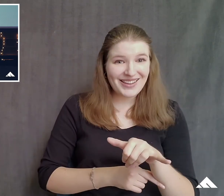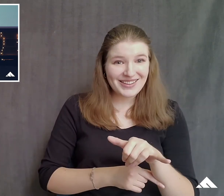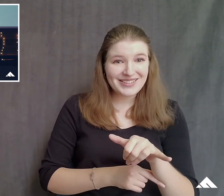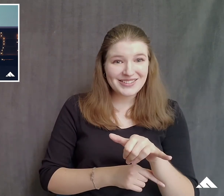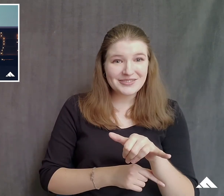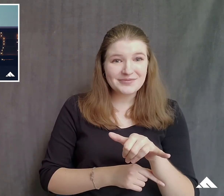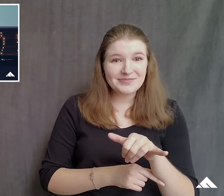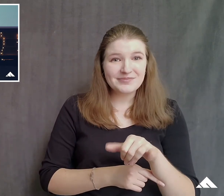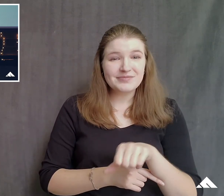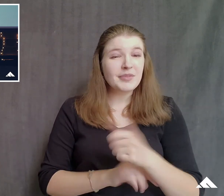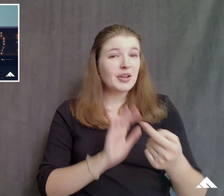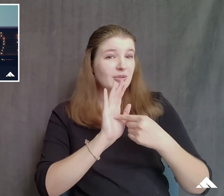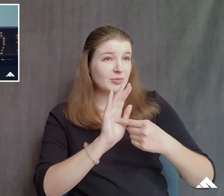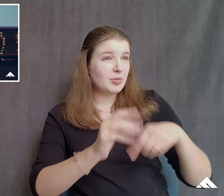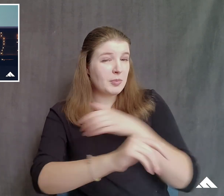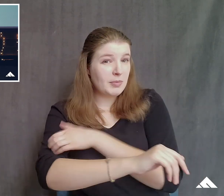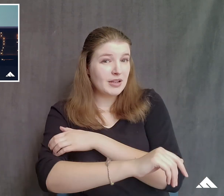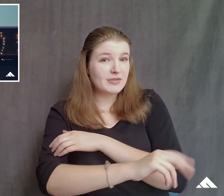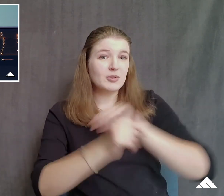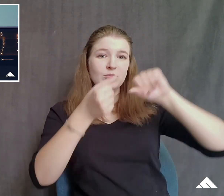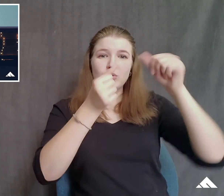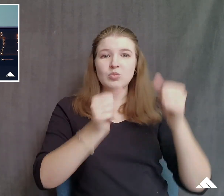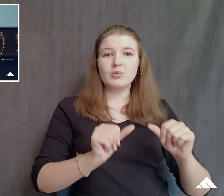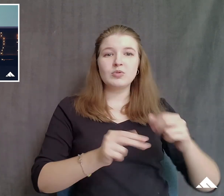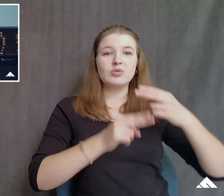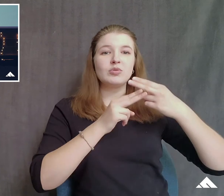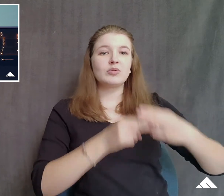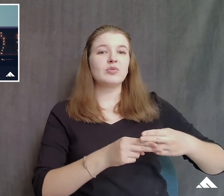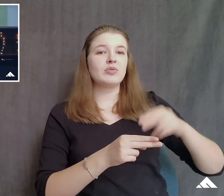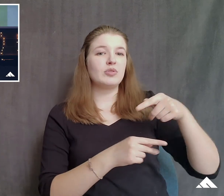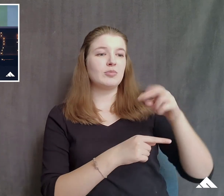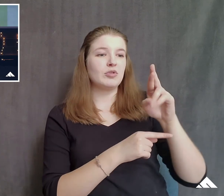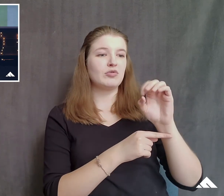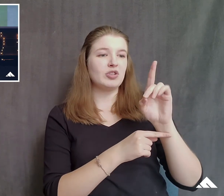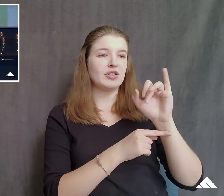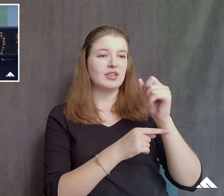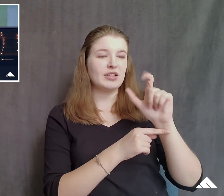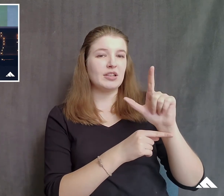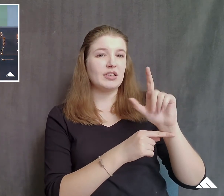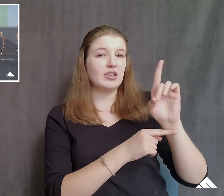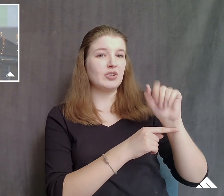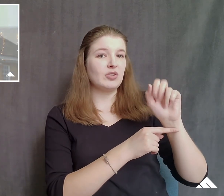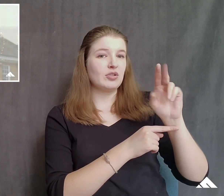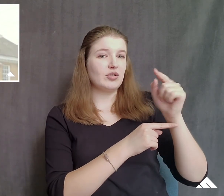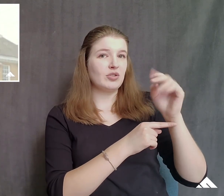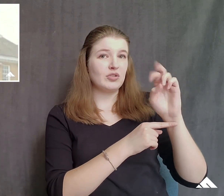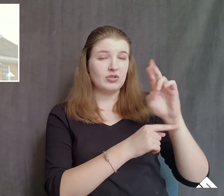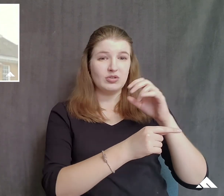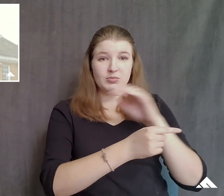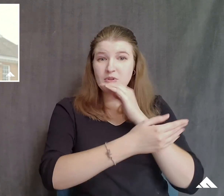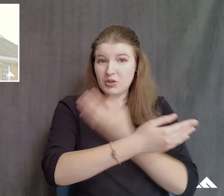Equally powerful is a sculpture called The Prodigal Daughter. This is a sculpture by Charlie Mackesy, an English sculptor and